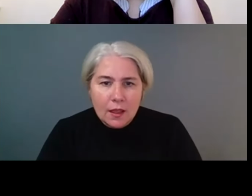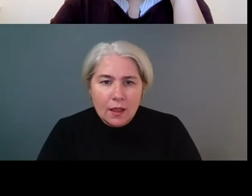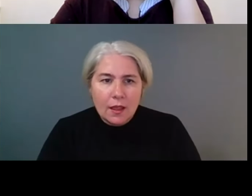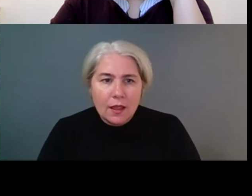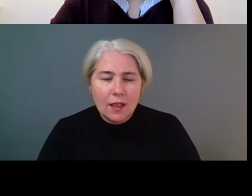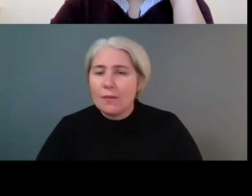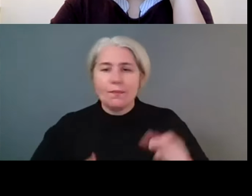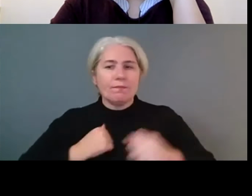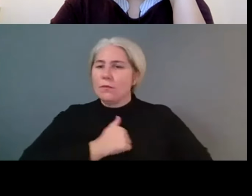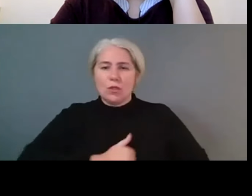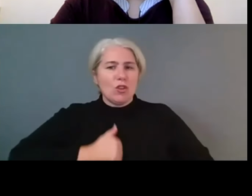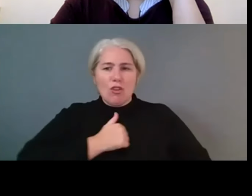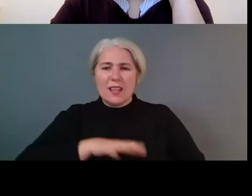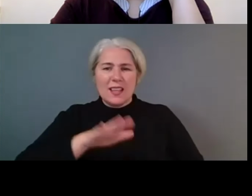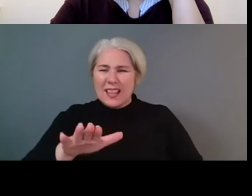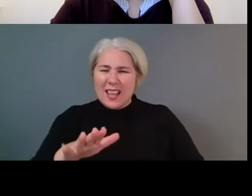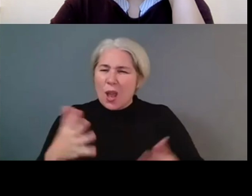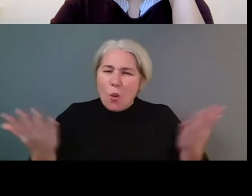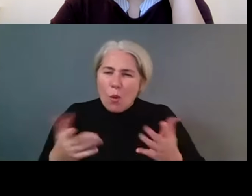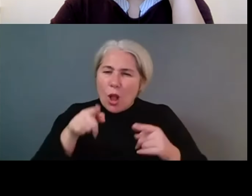Sorry, do you have a question